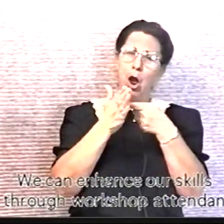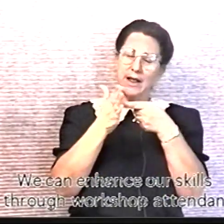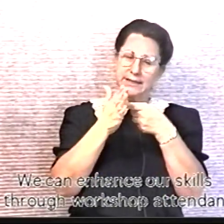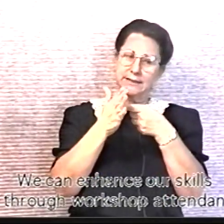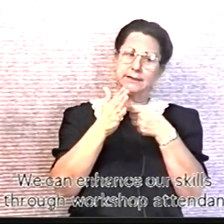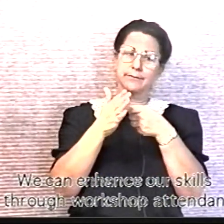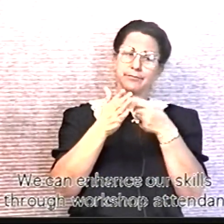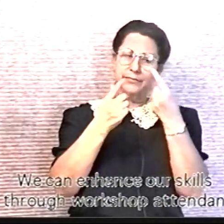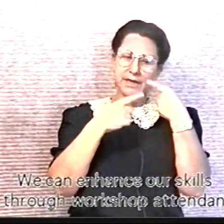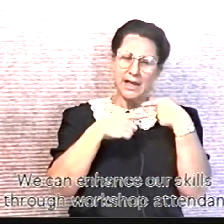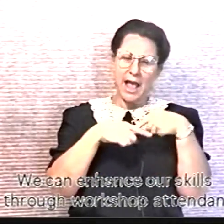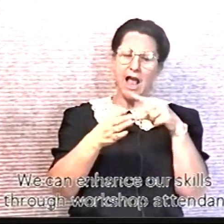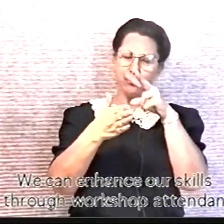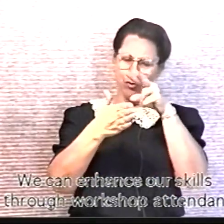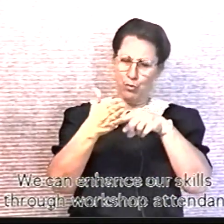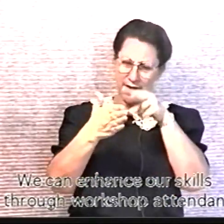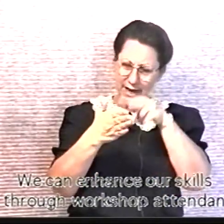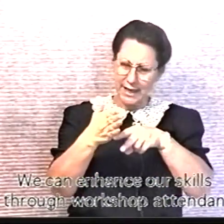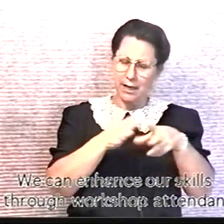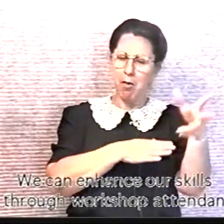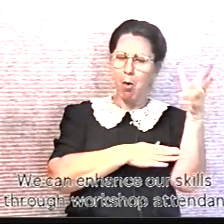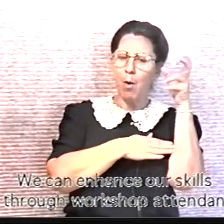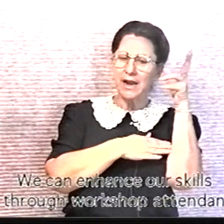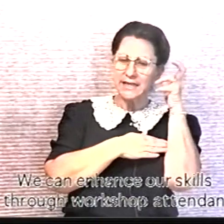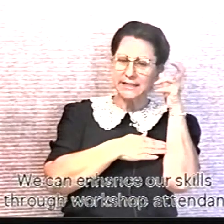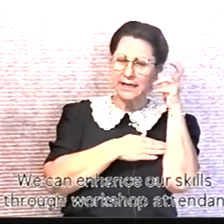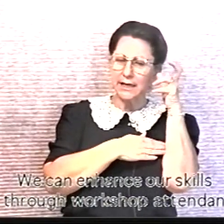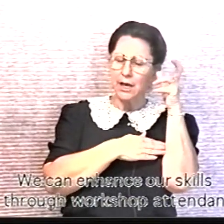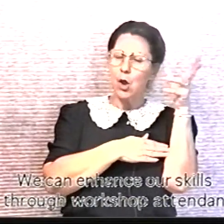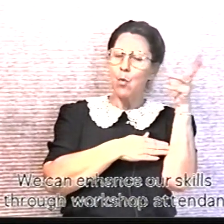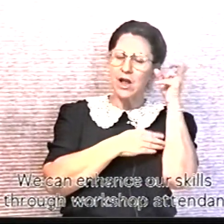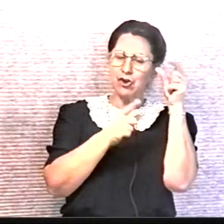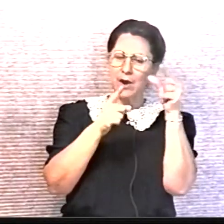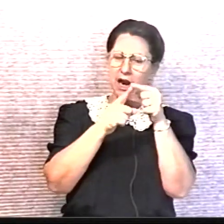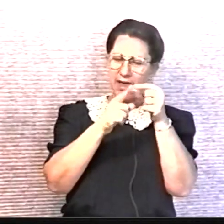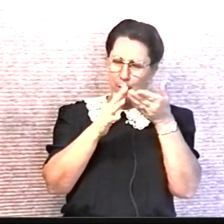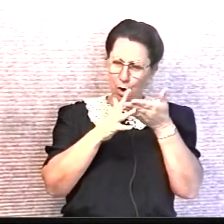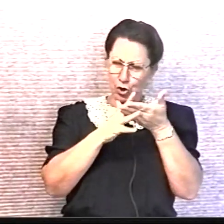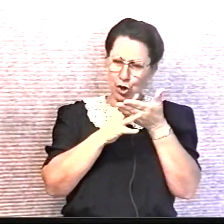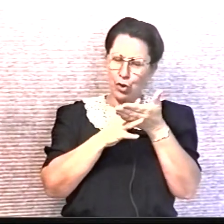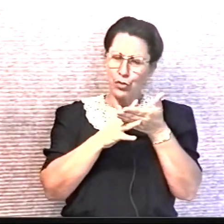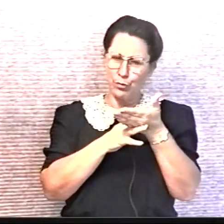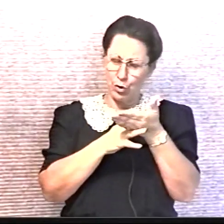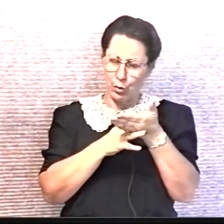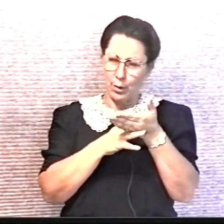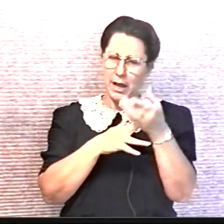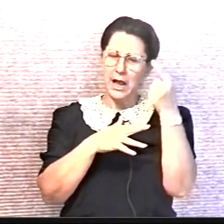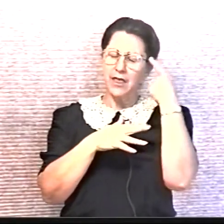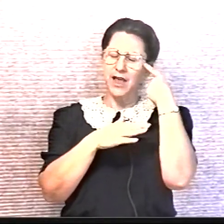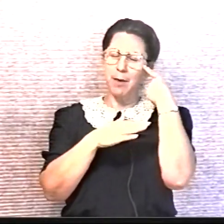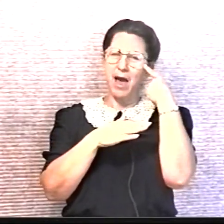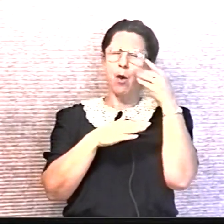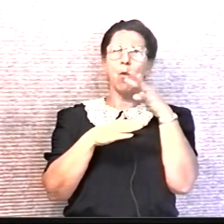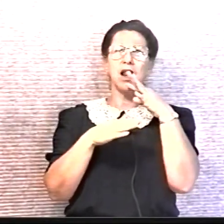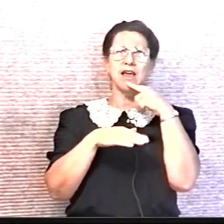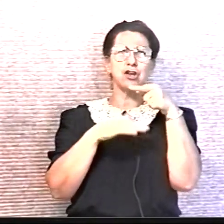Notice as you're reading or listening, when you hear that word through, think about, what are they talking